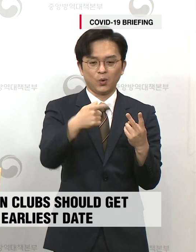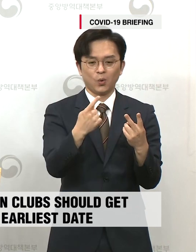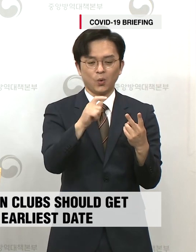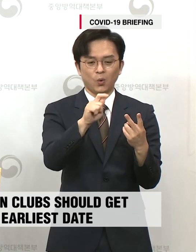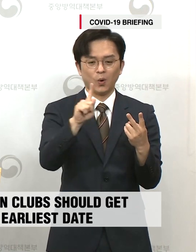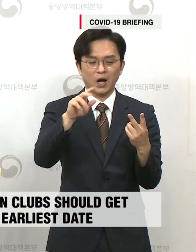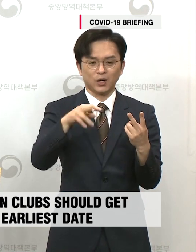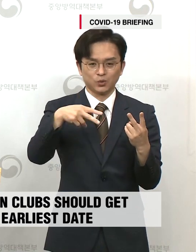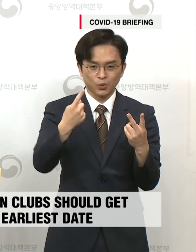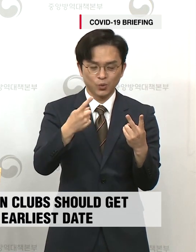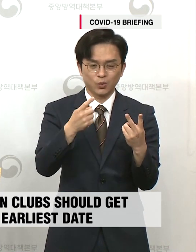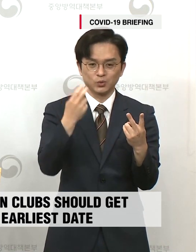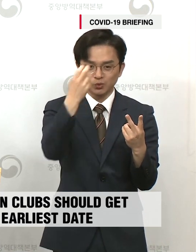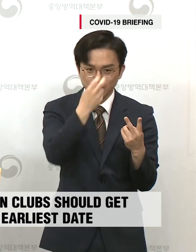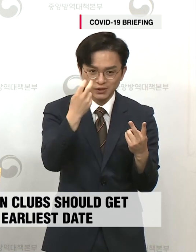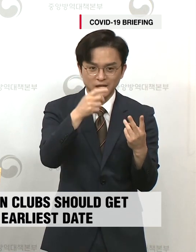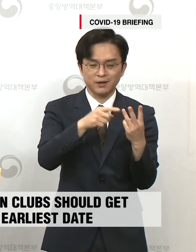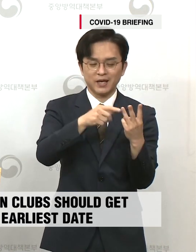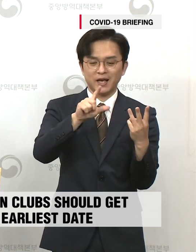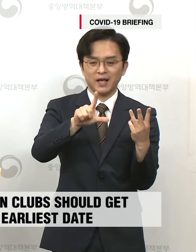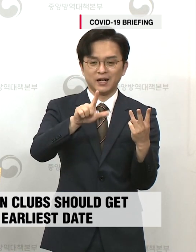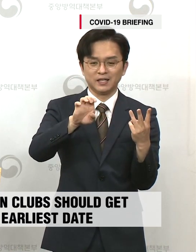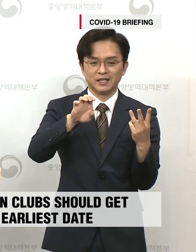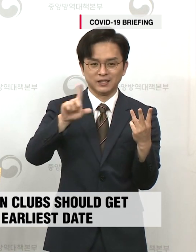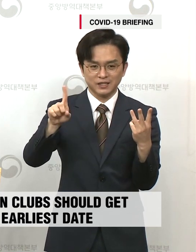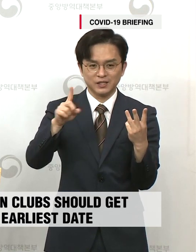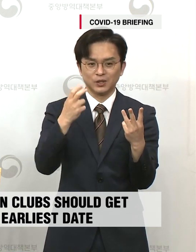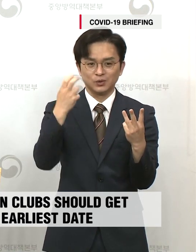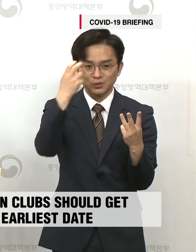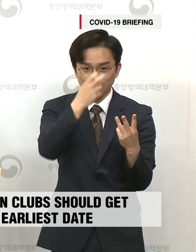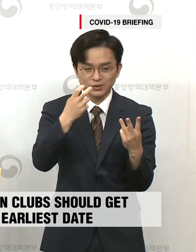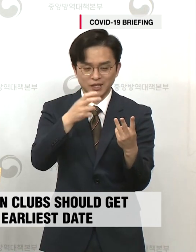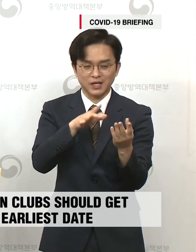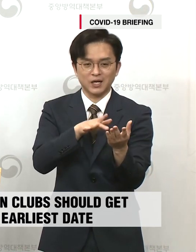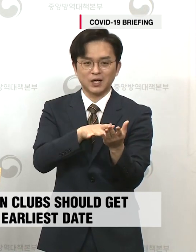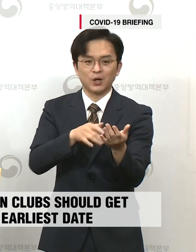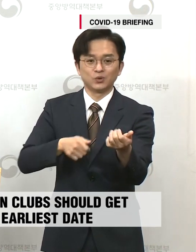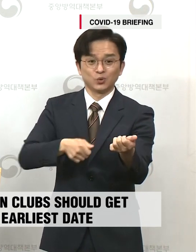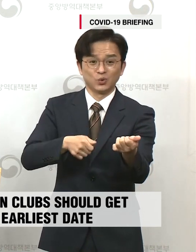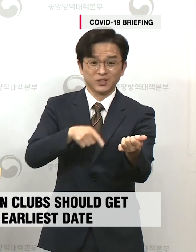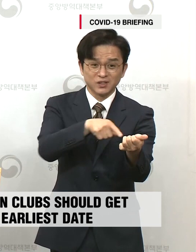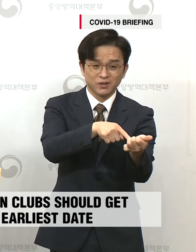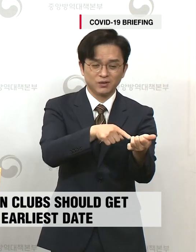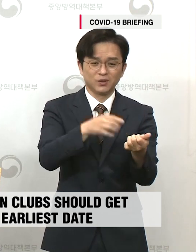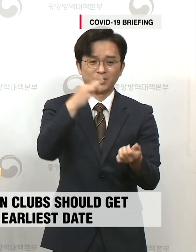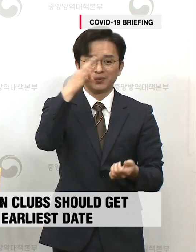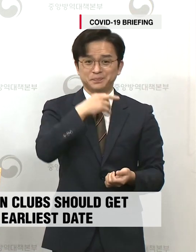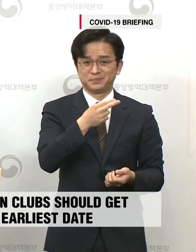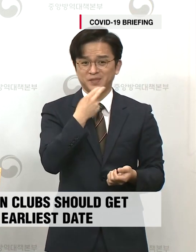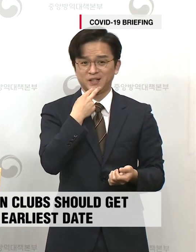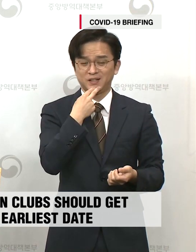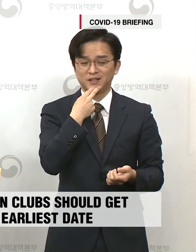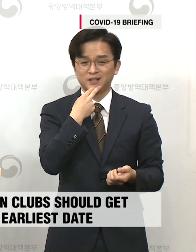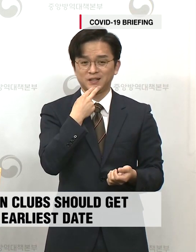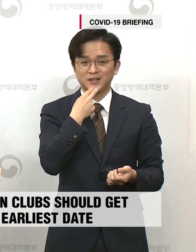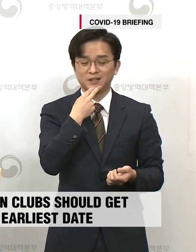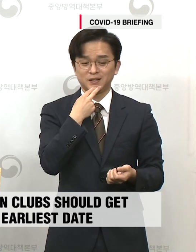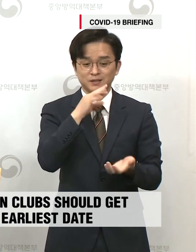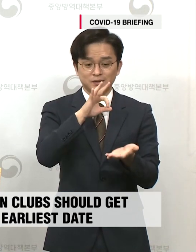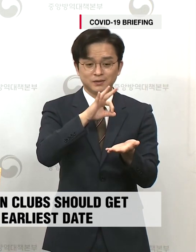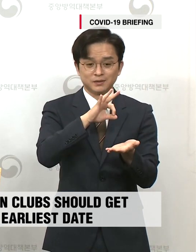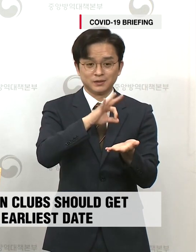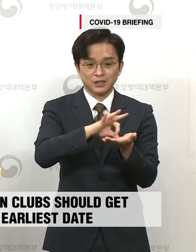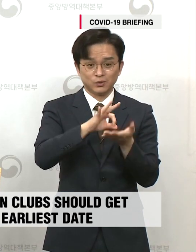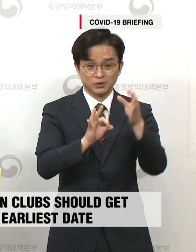the UV and other sanitation factors, we believe that these are